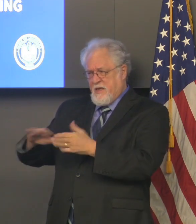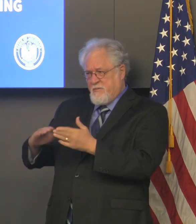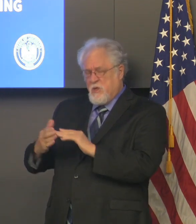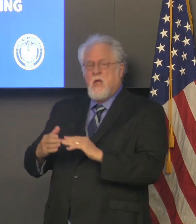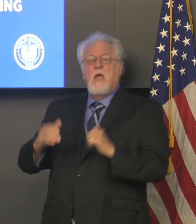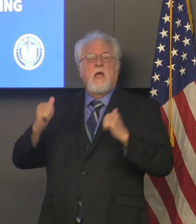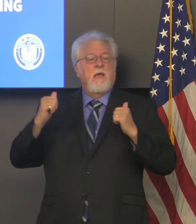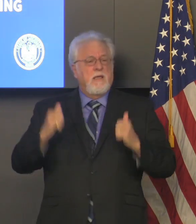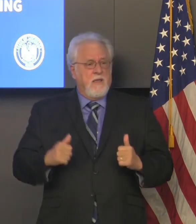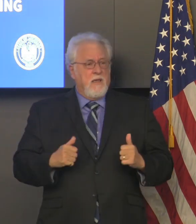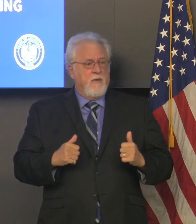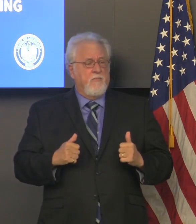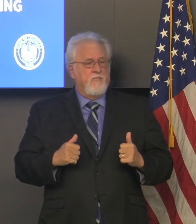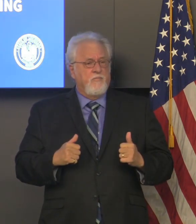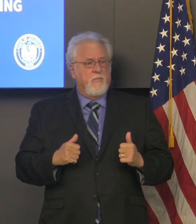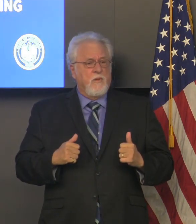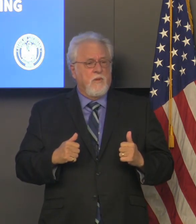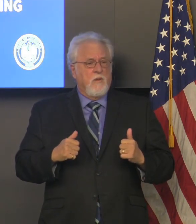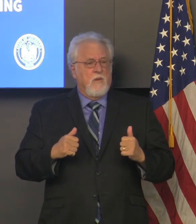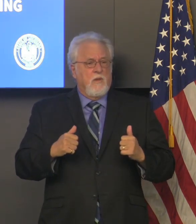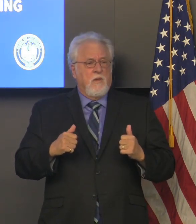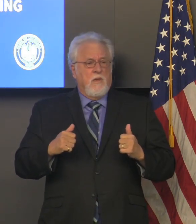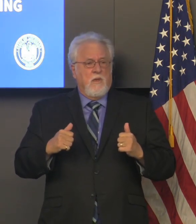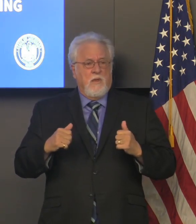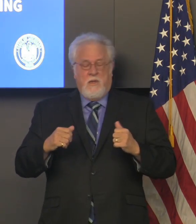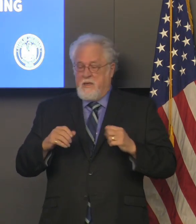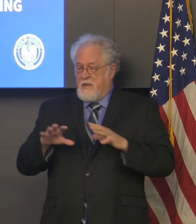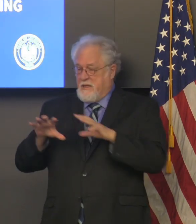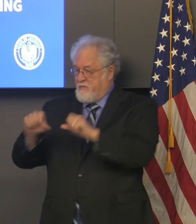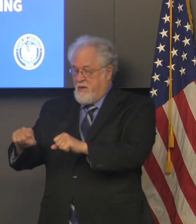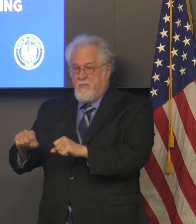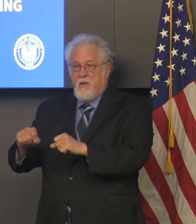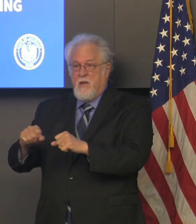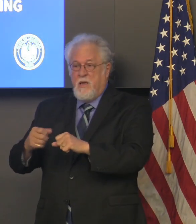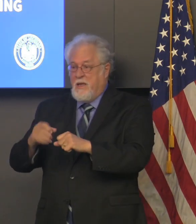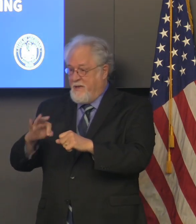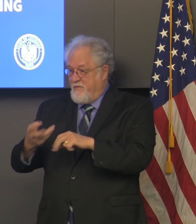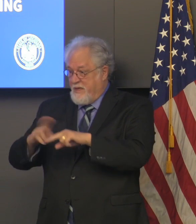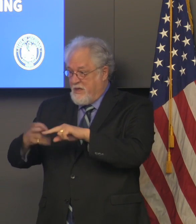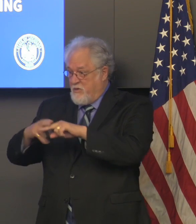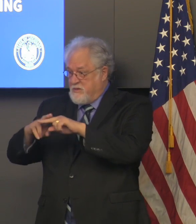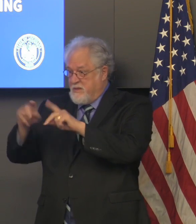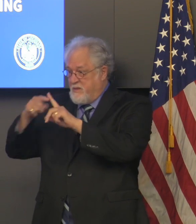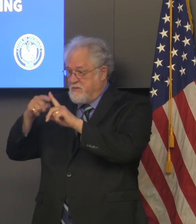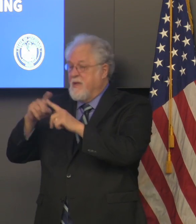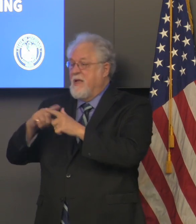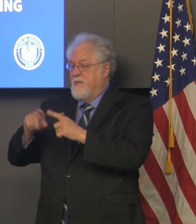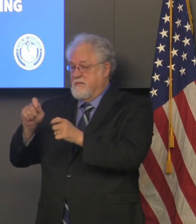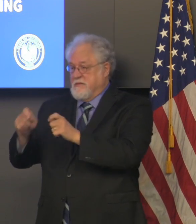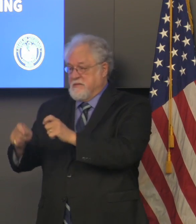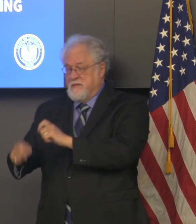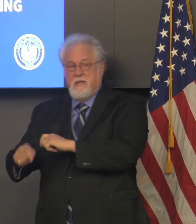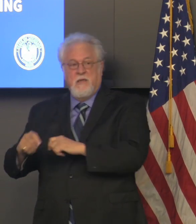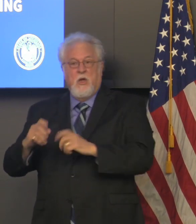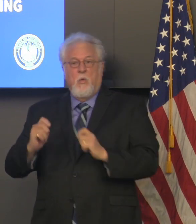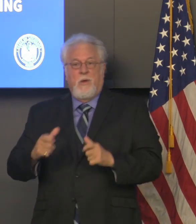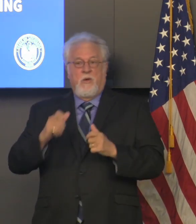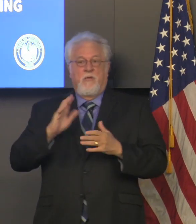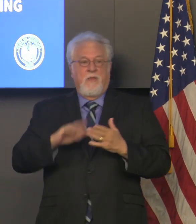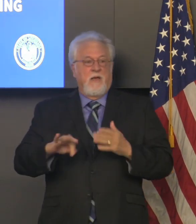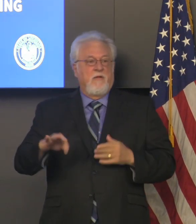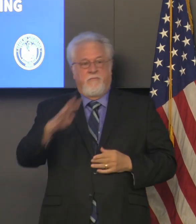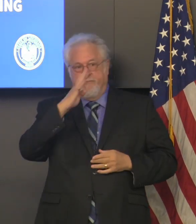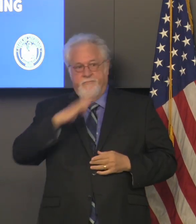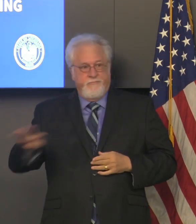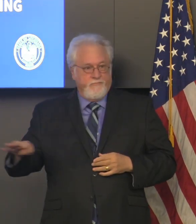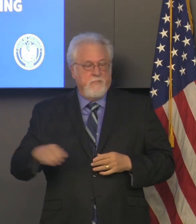can jump on top of those increasing positivity rates and really start to turn those quicker than would otherwise